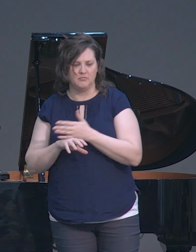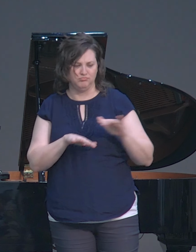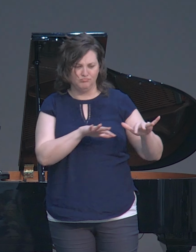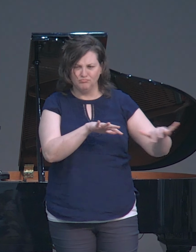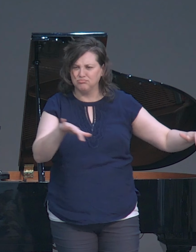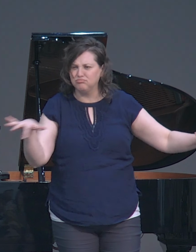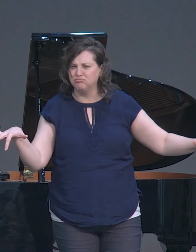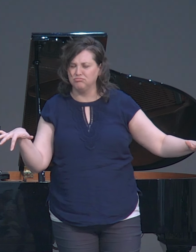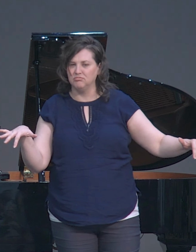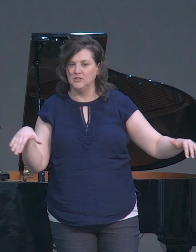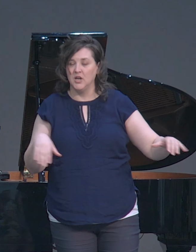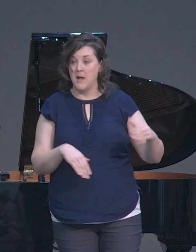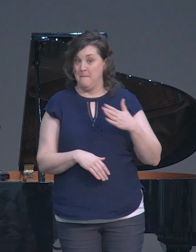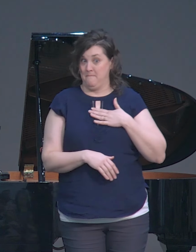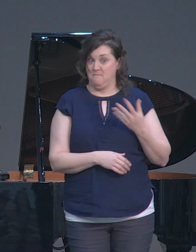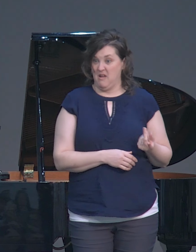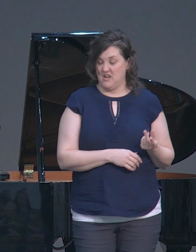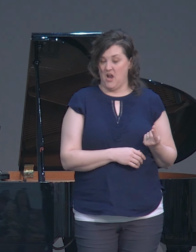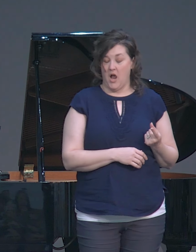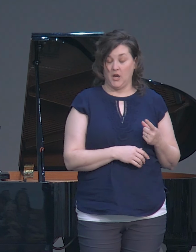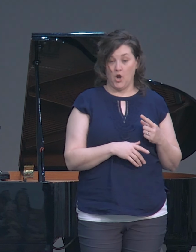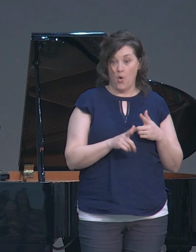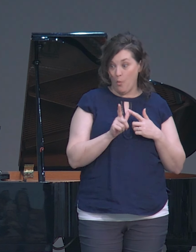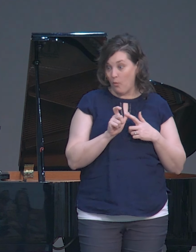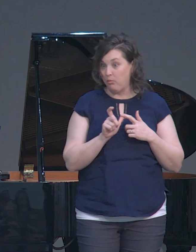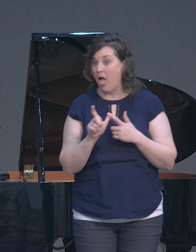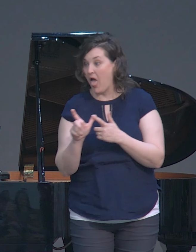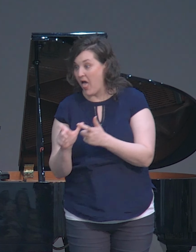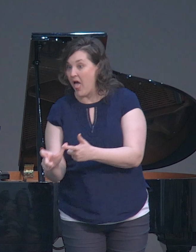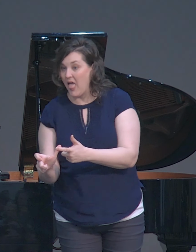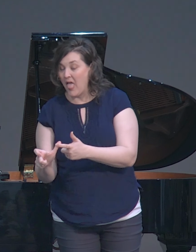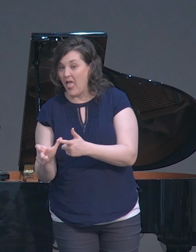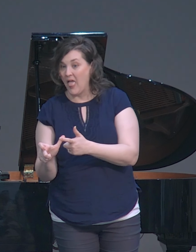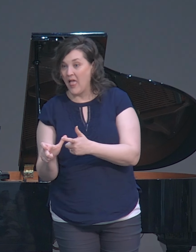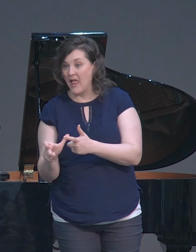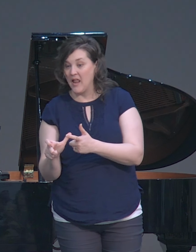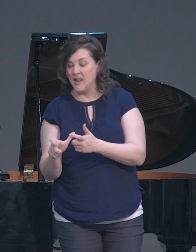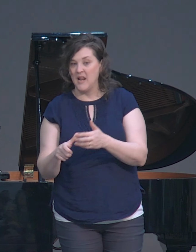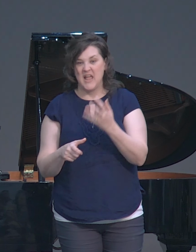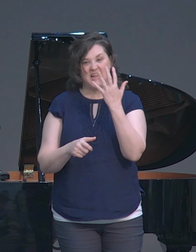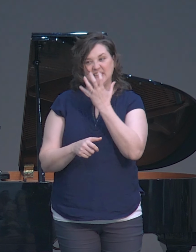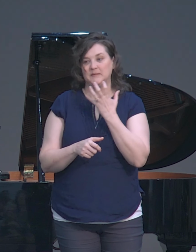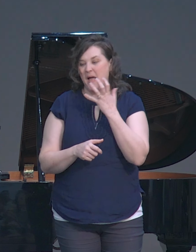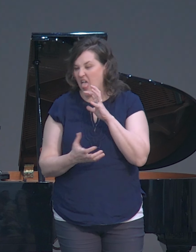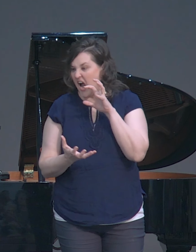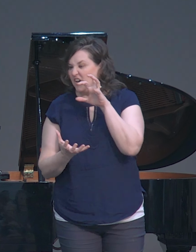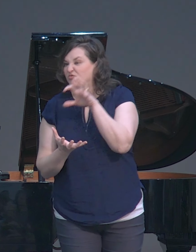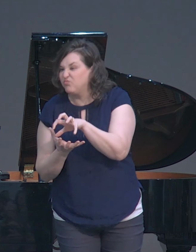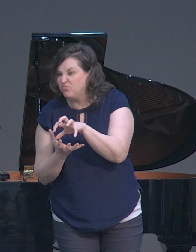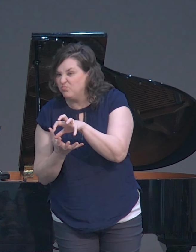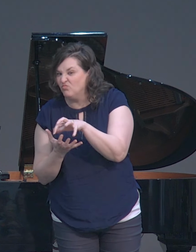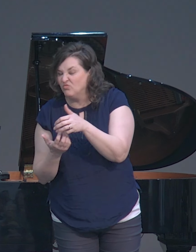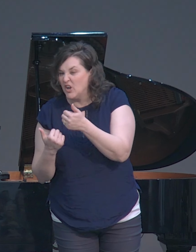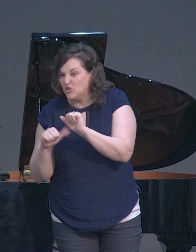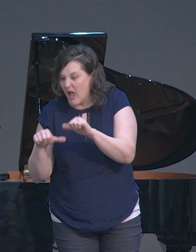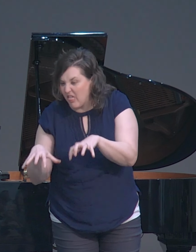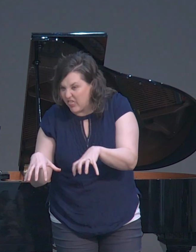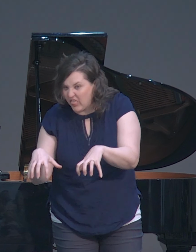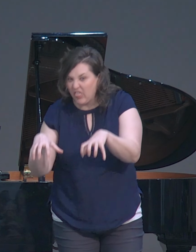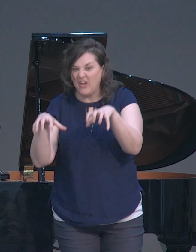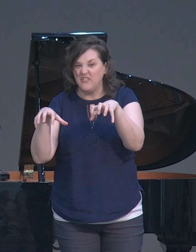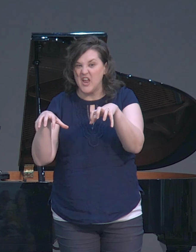our backyard, and Crockett would run up to the log pile, and he would put his mouth on one of these logs and lift it out, and he